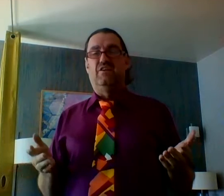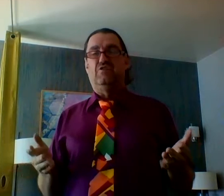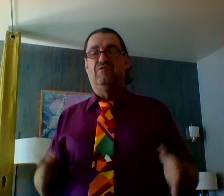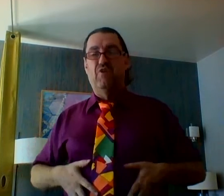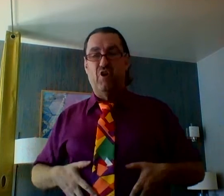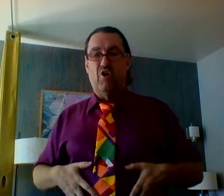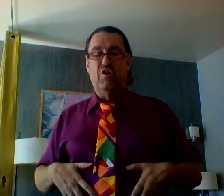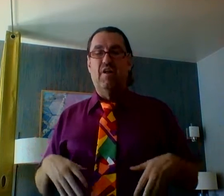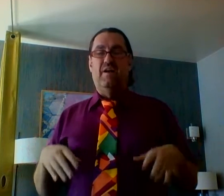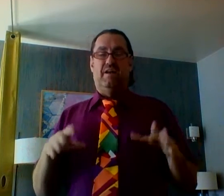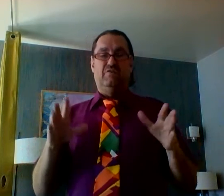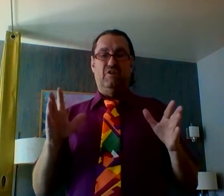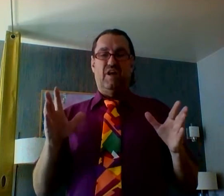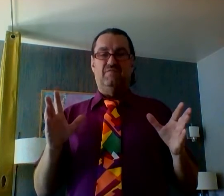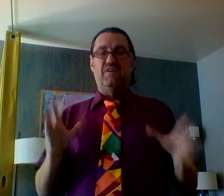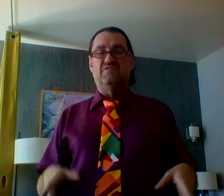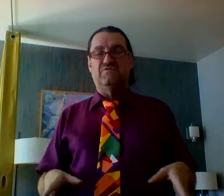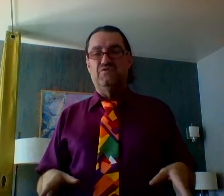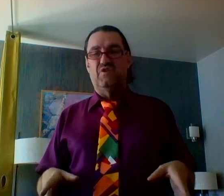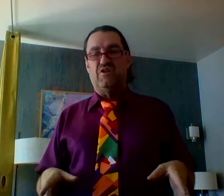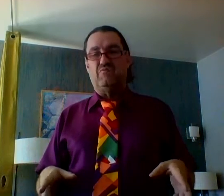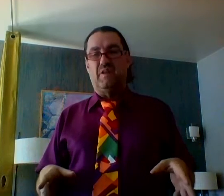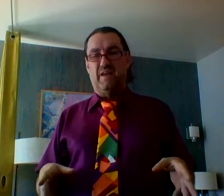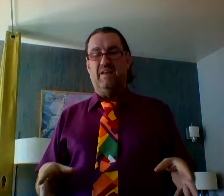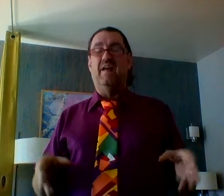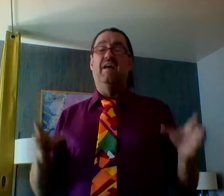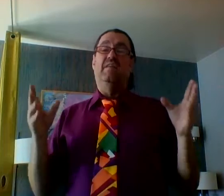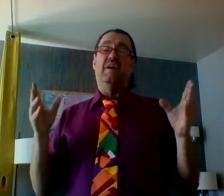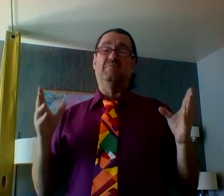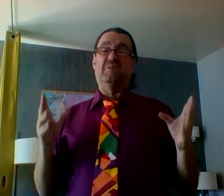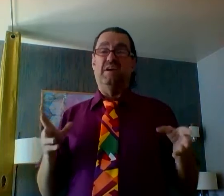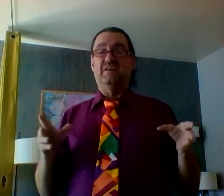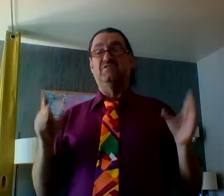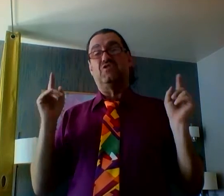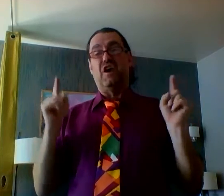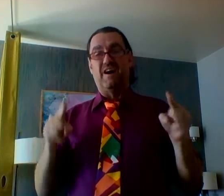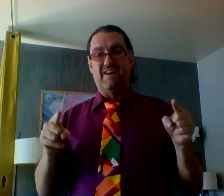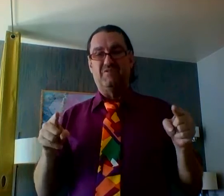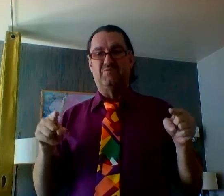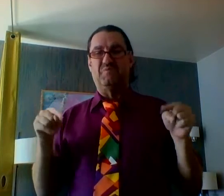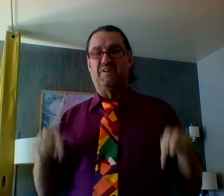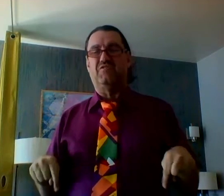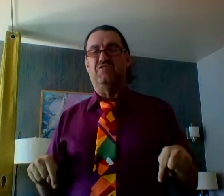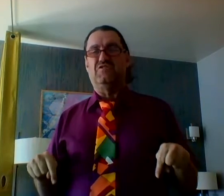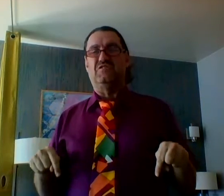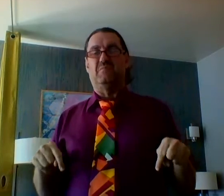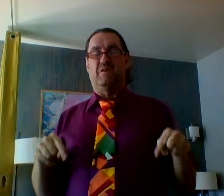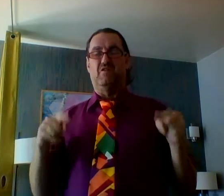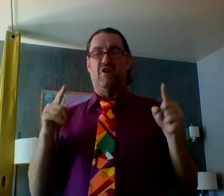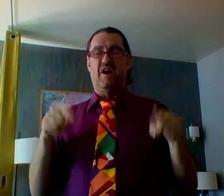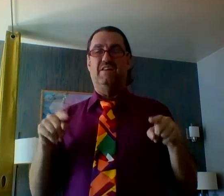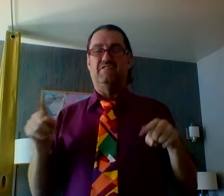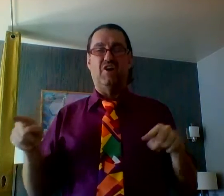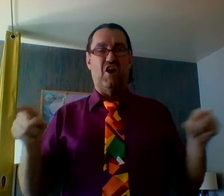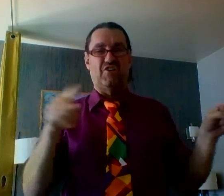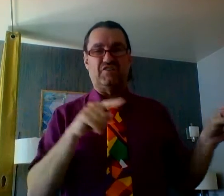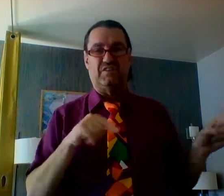you're full, and you still have tons of food on your plate, and that's because your eyes were bigger than your stomach. Your eyes saw this